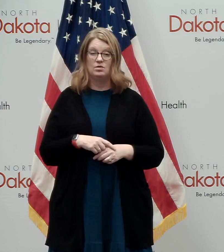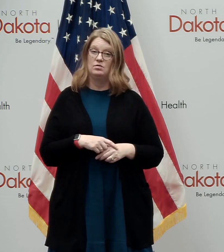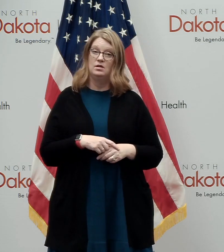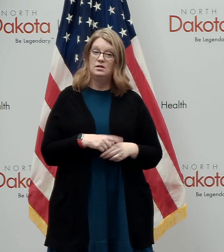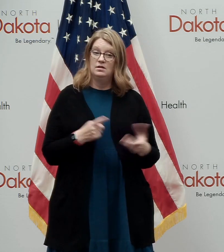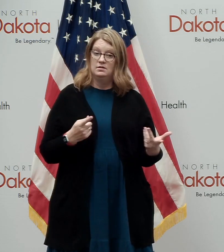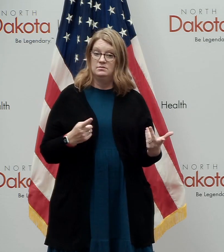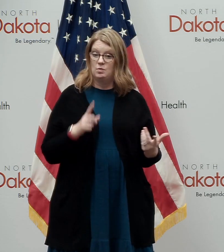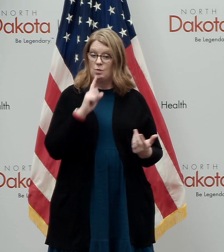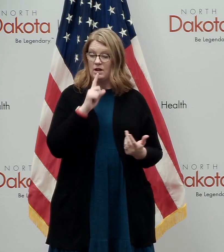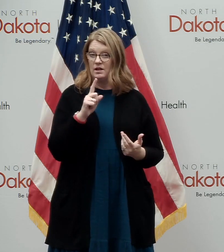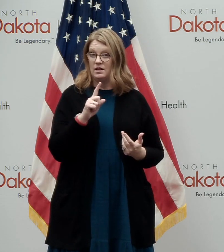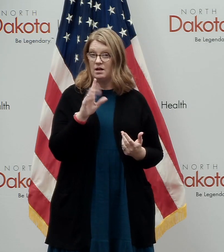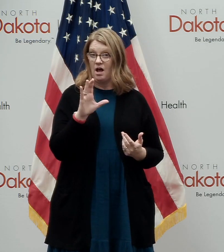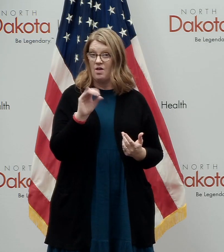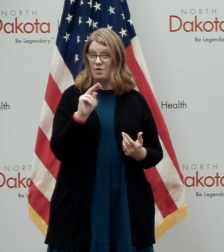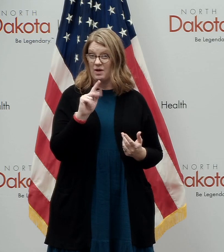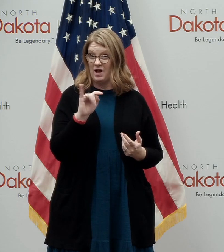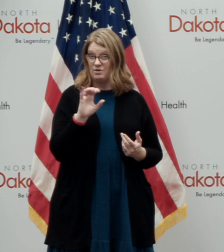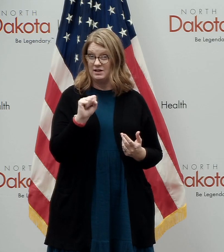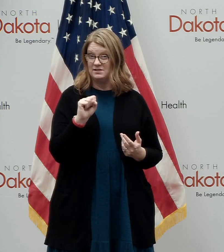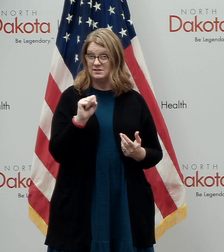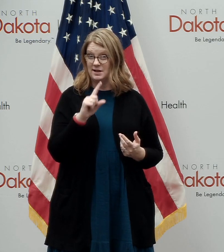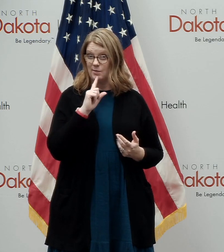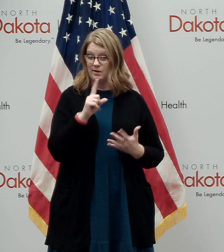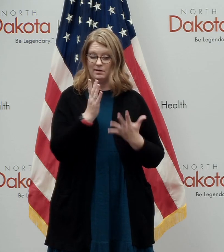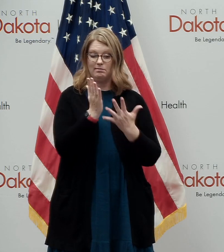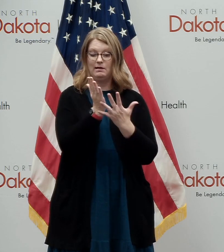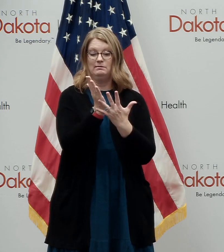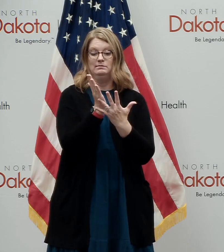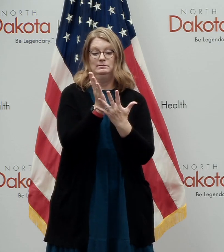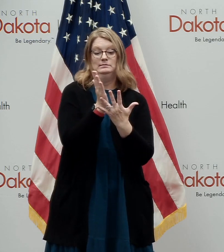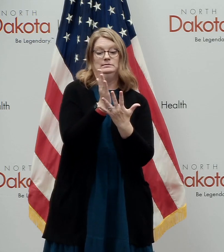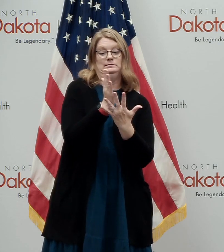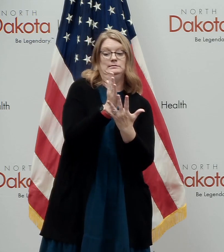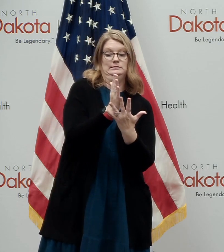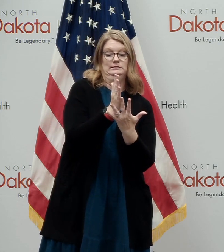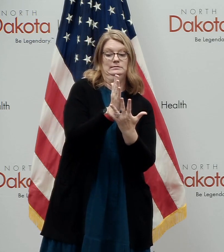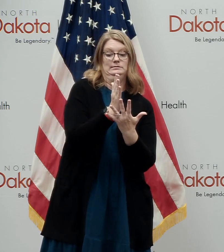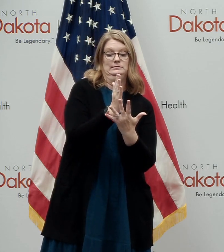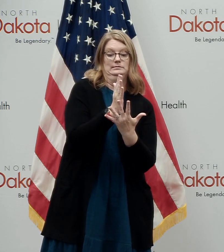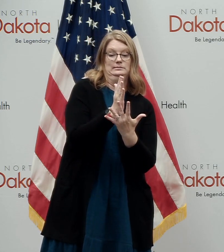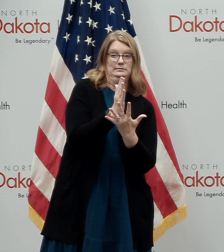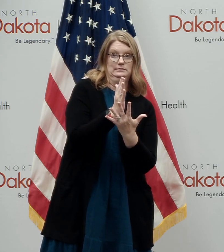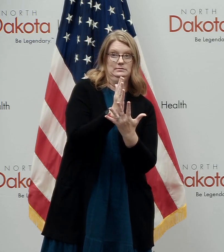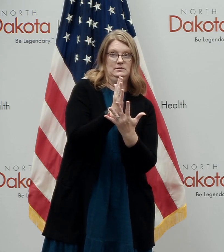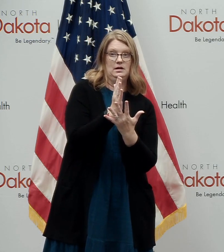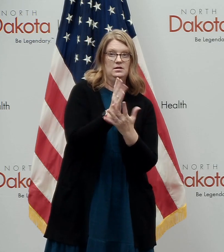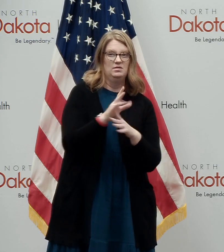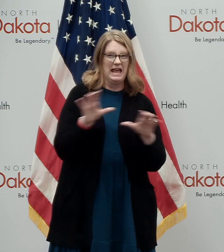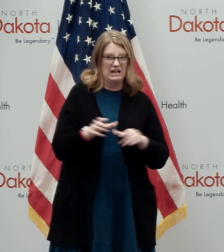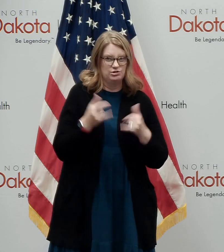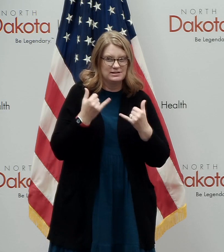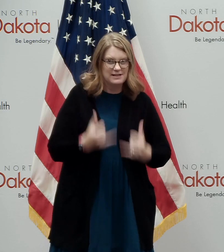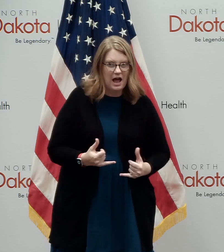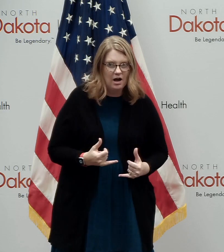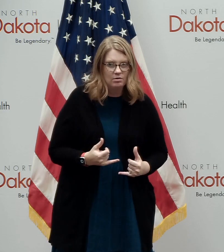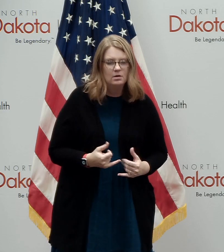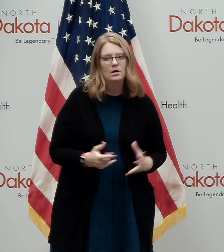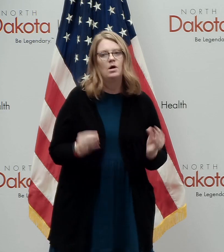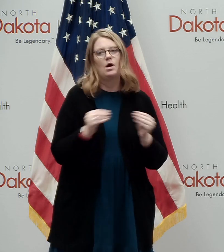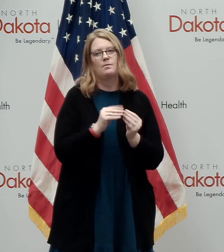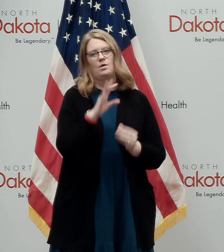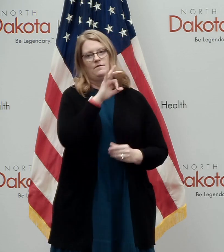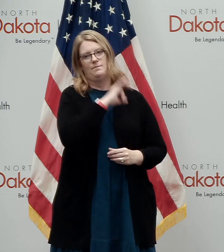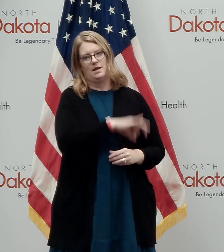that are moving up the risk level, actions that you take earlier versus later produce quicker